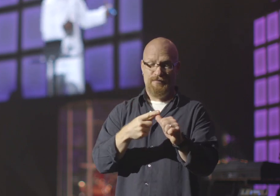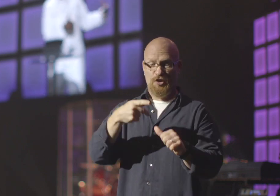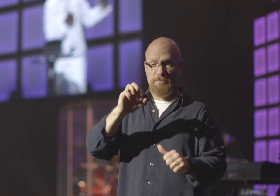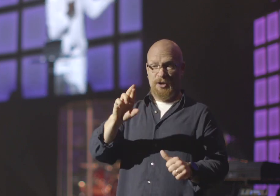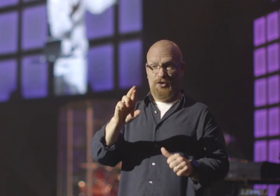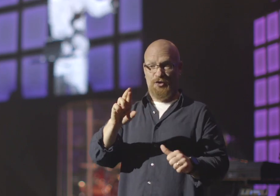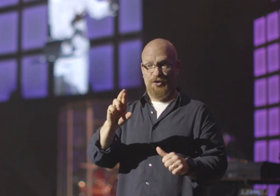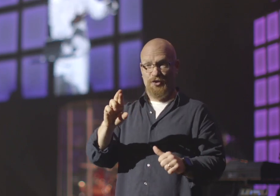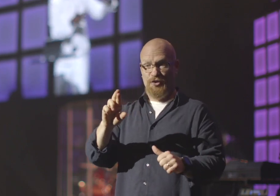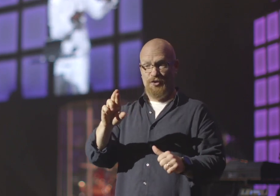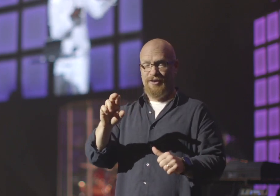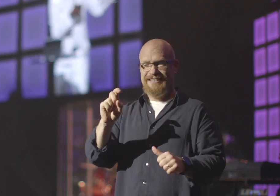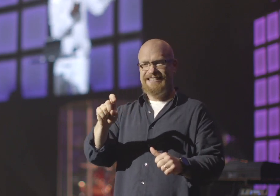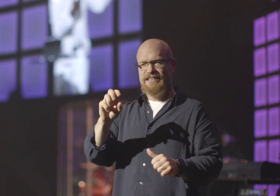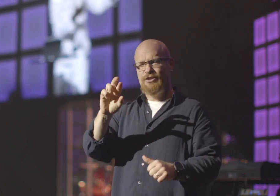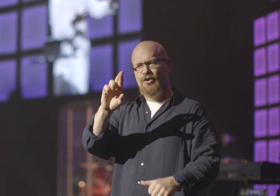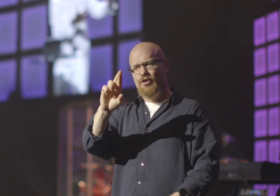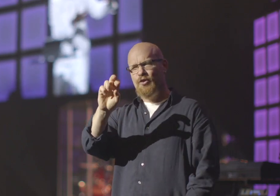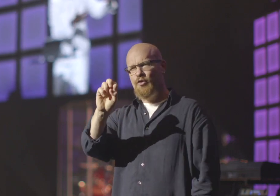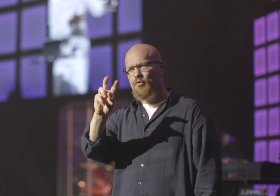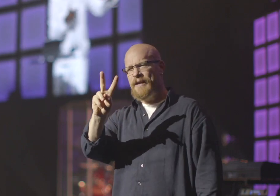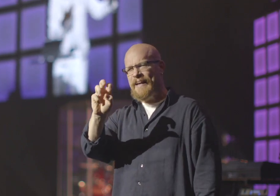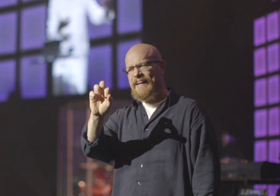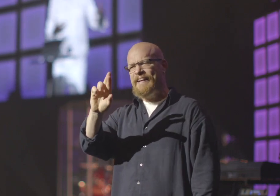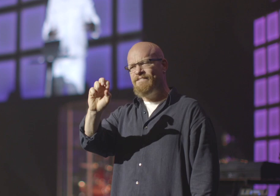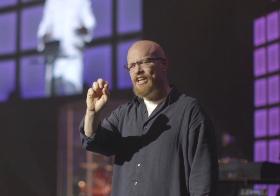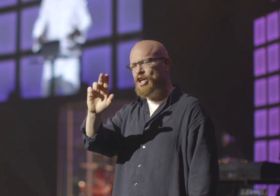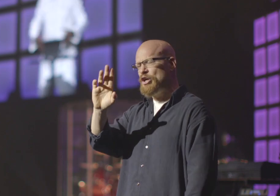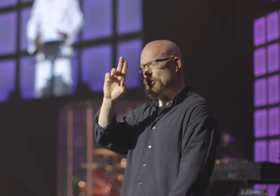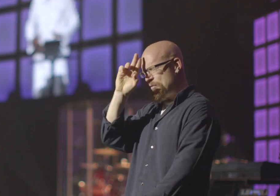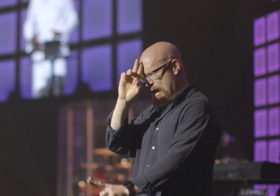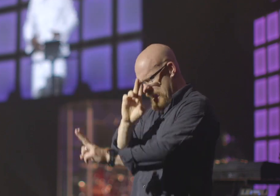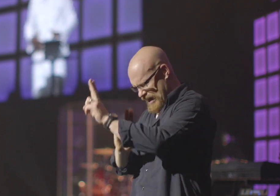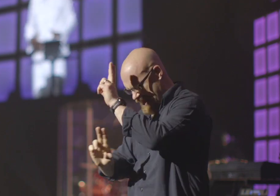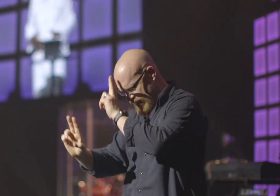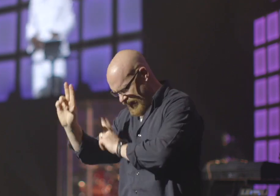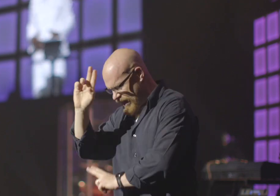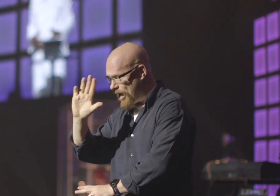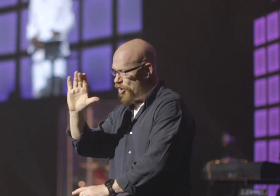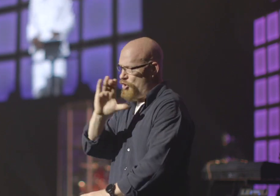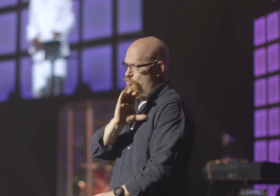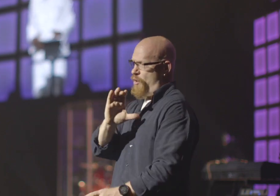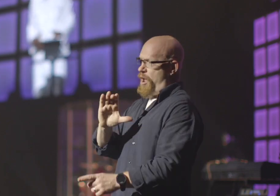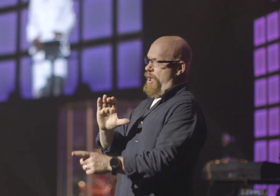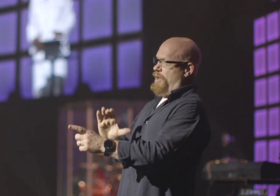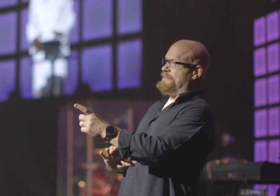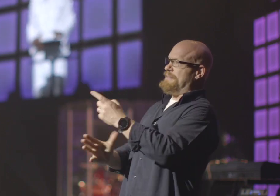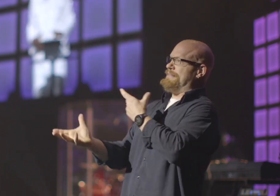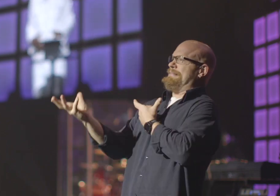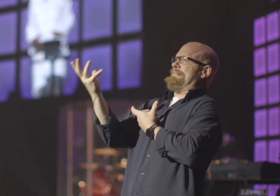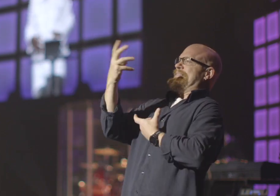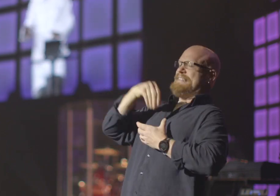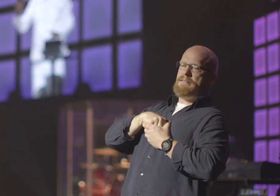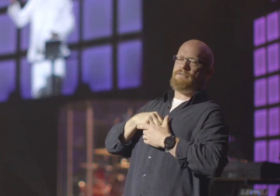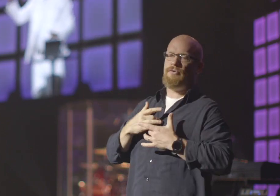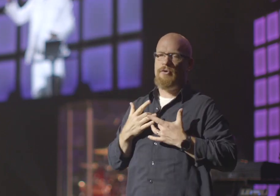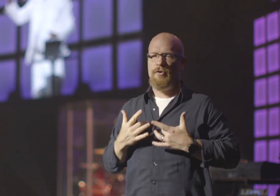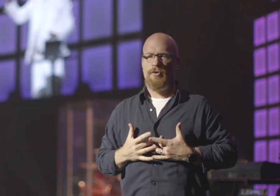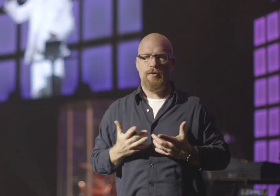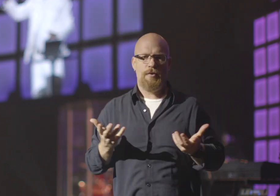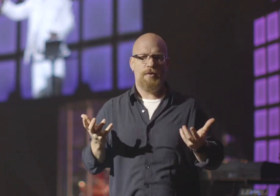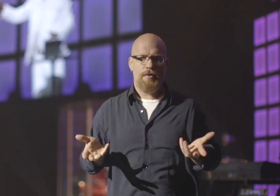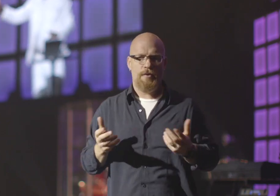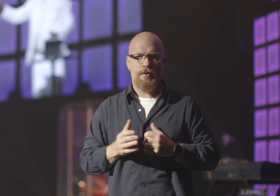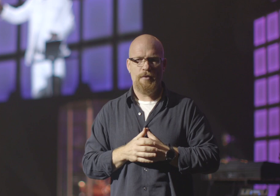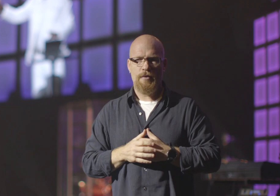but revere, deeply respect, admire the Lord Jesus Christ in your heart. So again, so we said